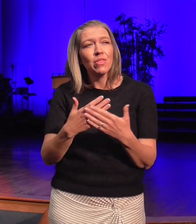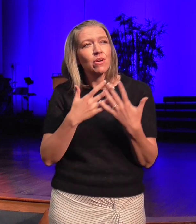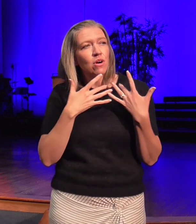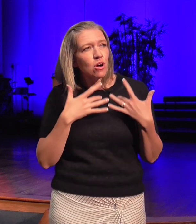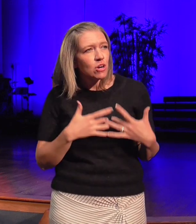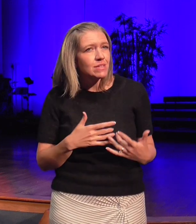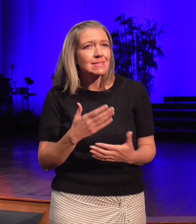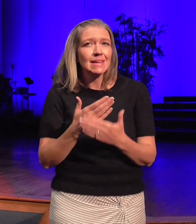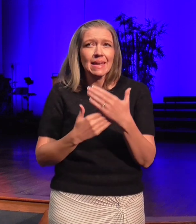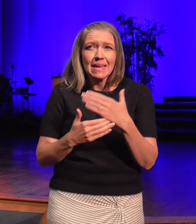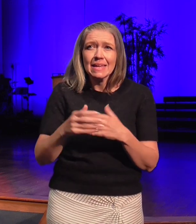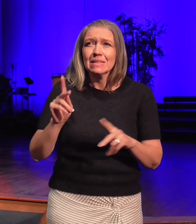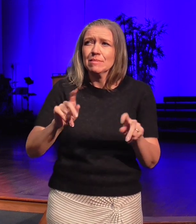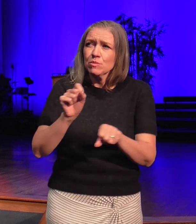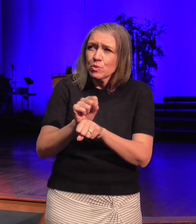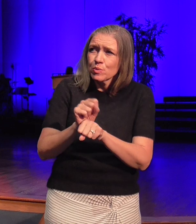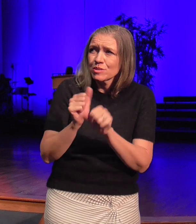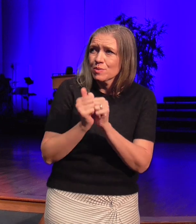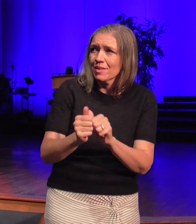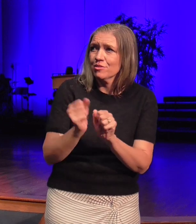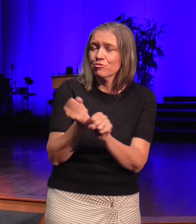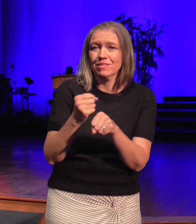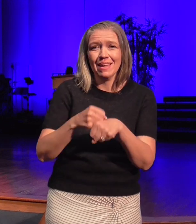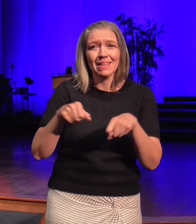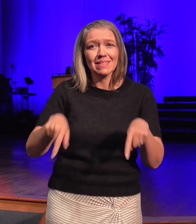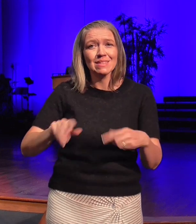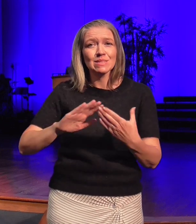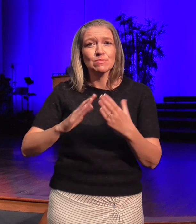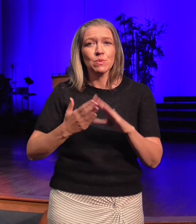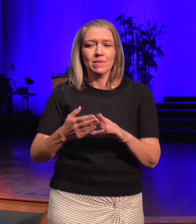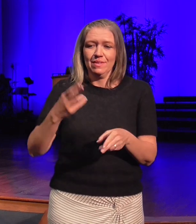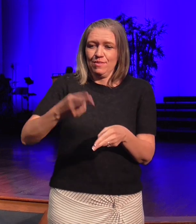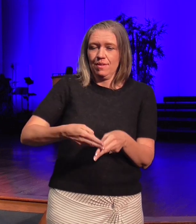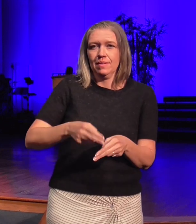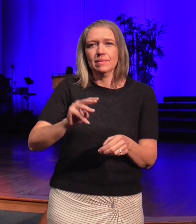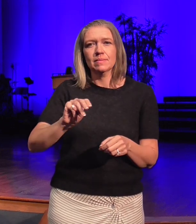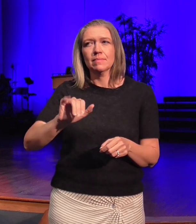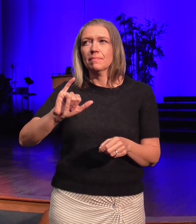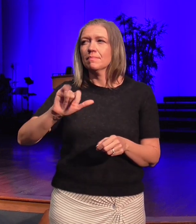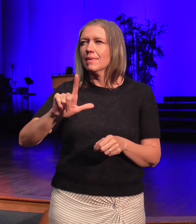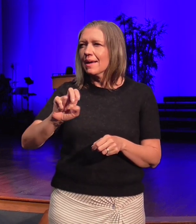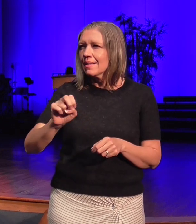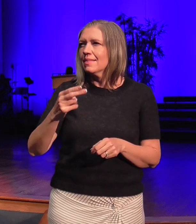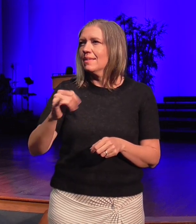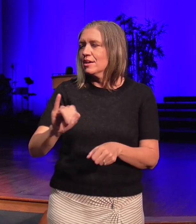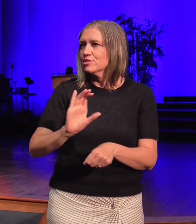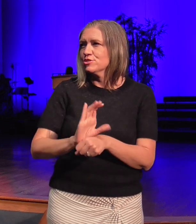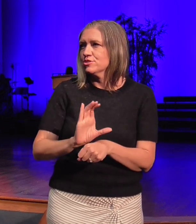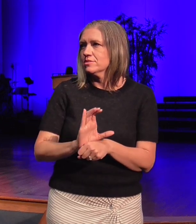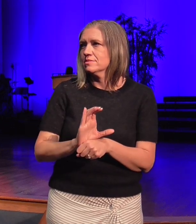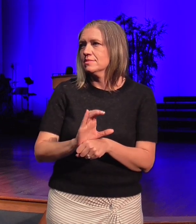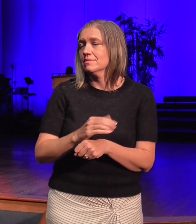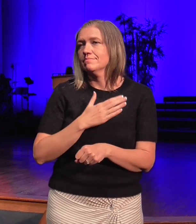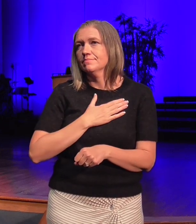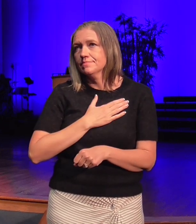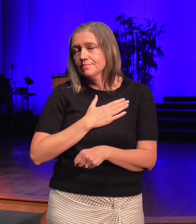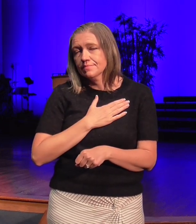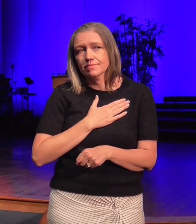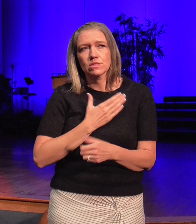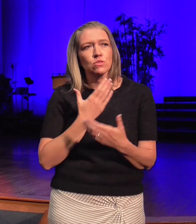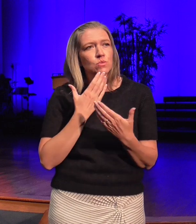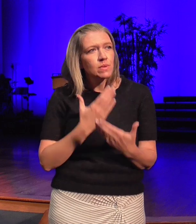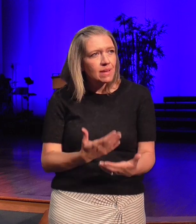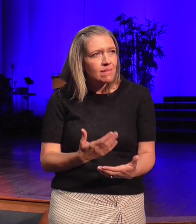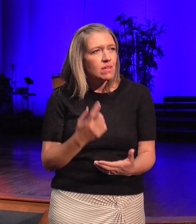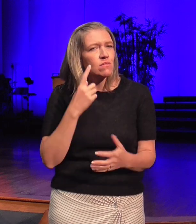to create this amazing community that we call Mile High Church. I am so grateful. Grateful for the good that we do, the good we do